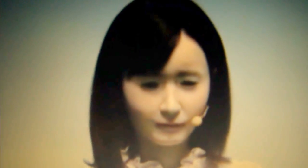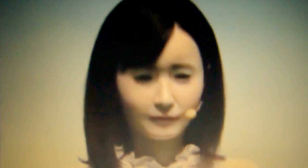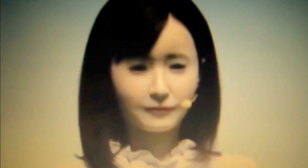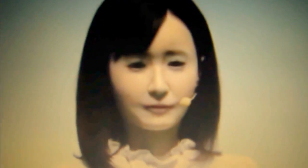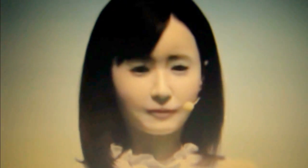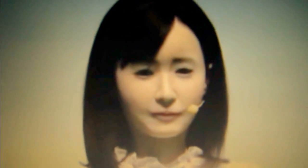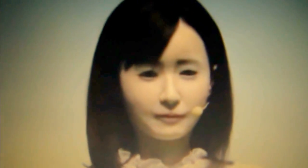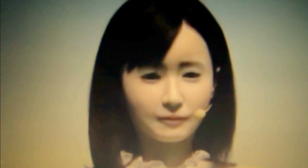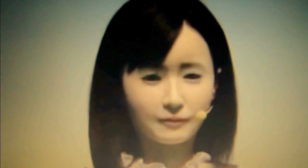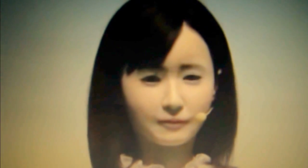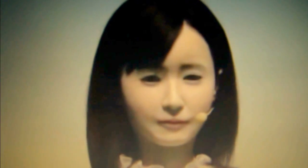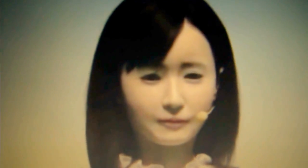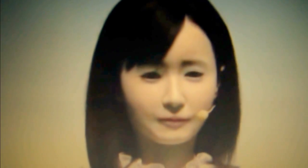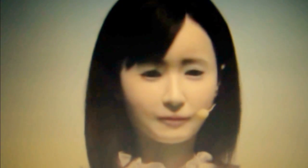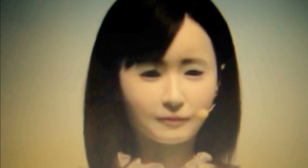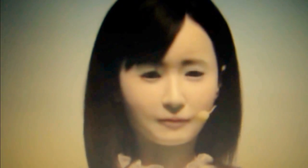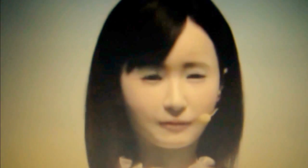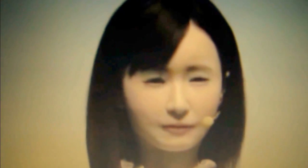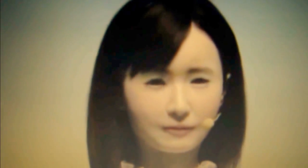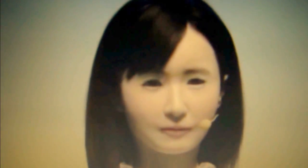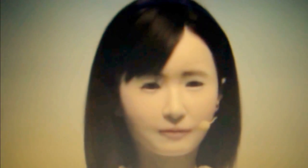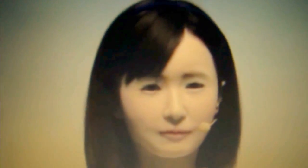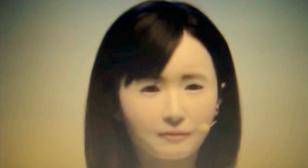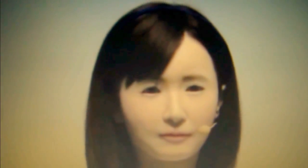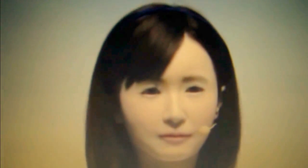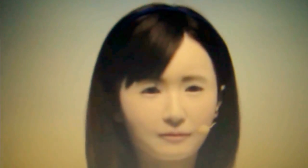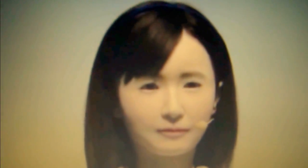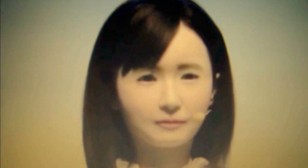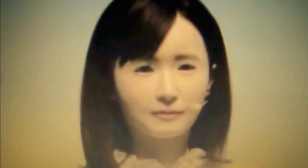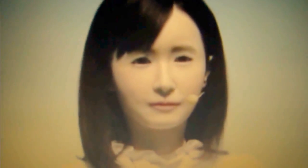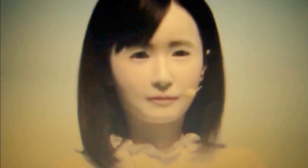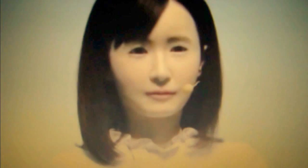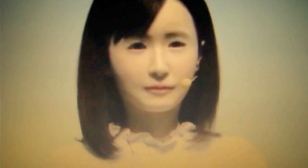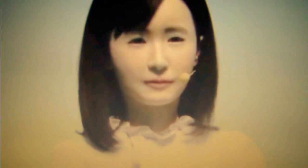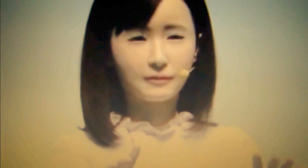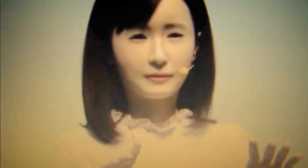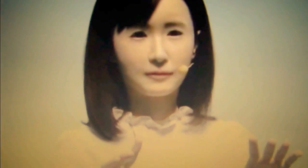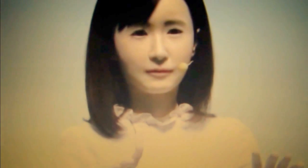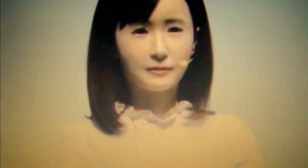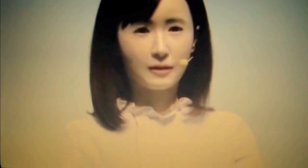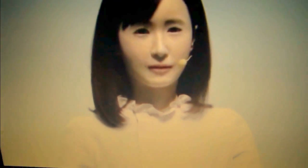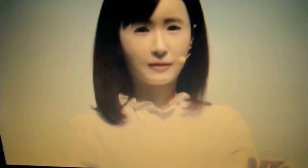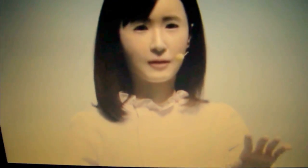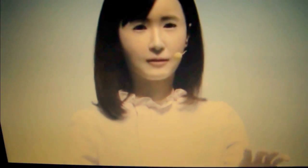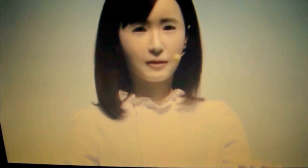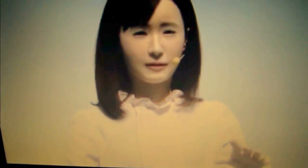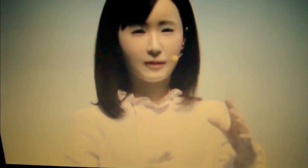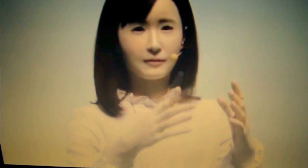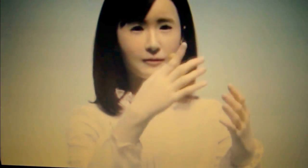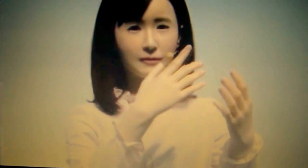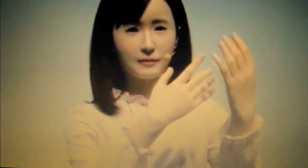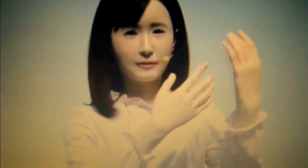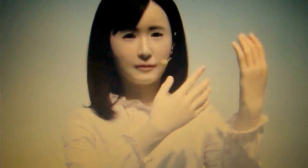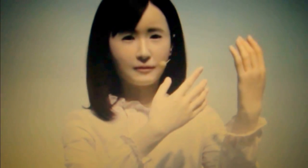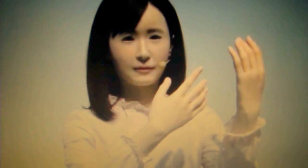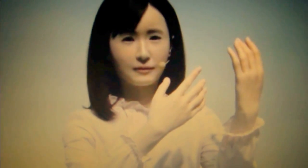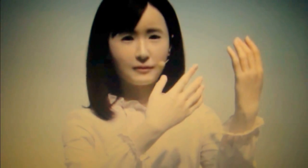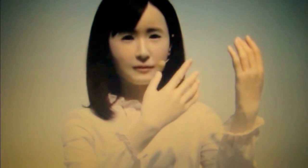September 2014. The android, named Aiko Chihira, speaks good Japanese and can communicate fluently in